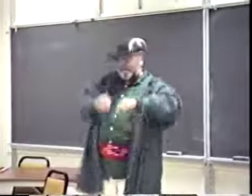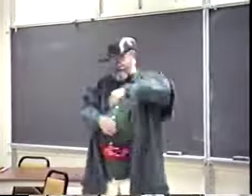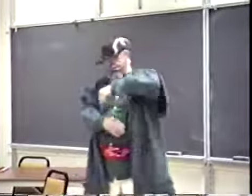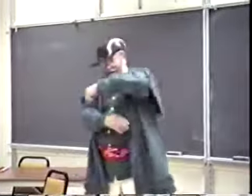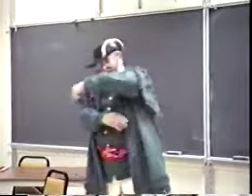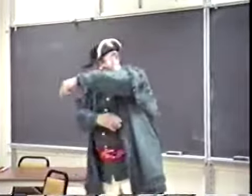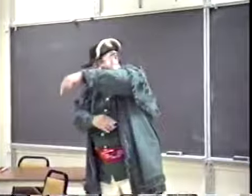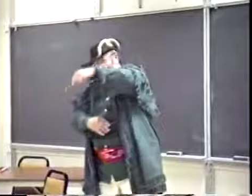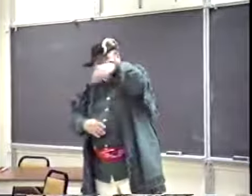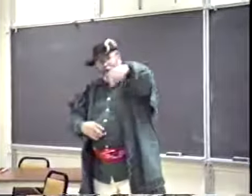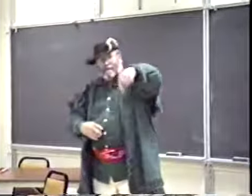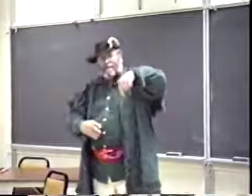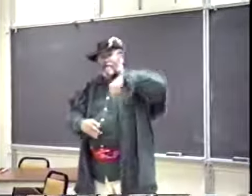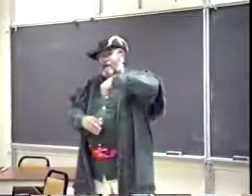and wrapped himself around that mountain,